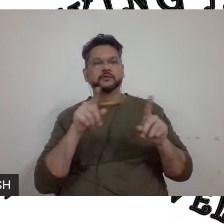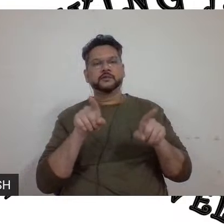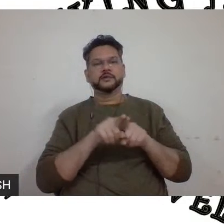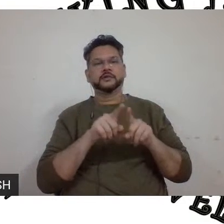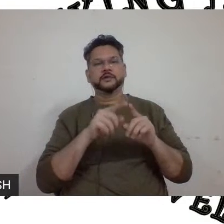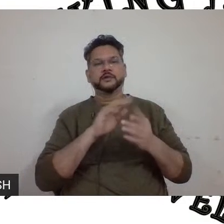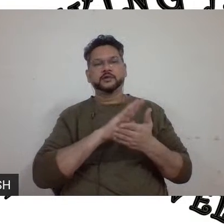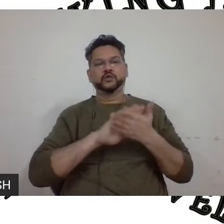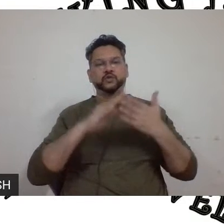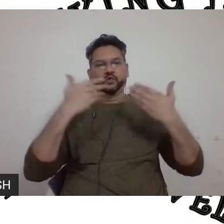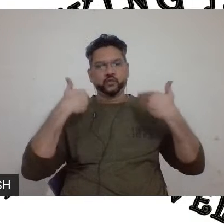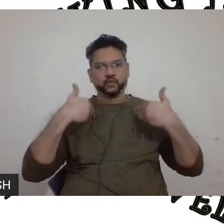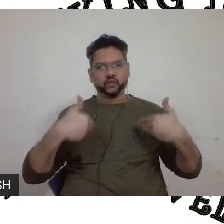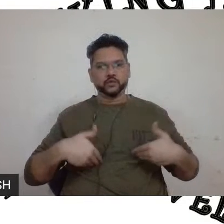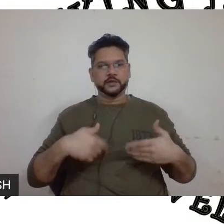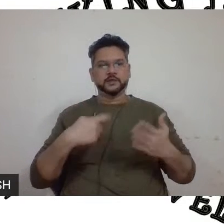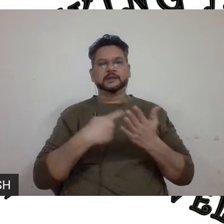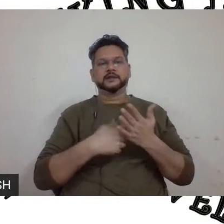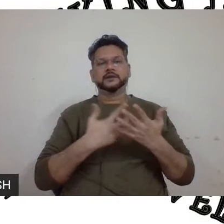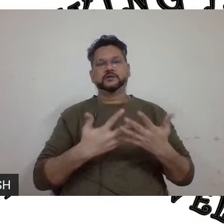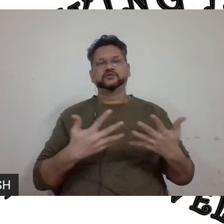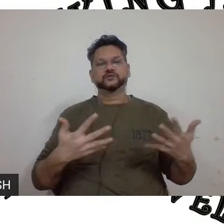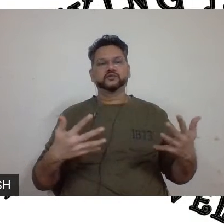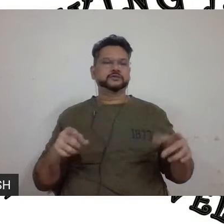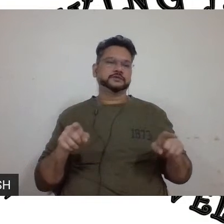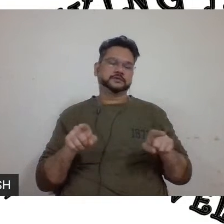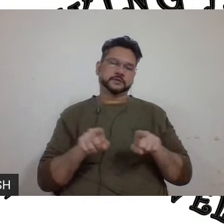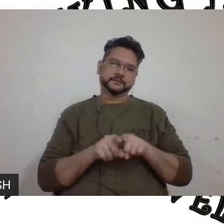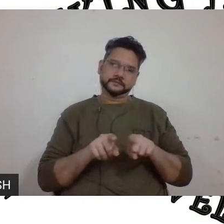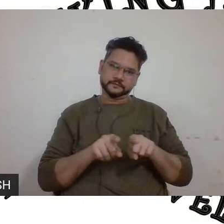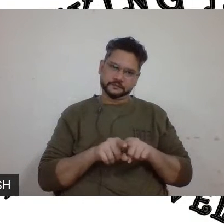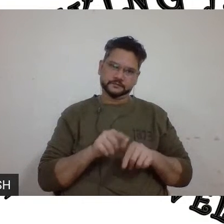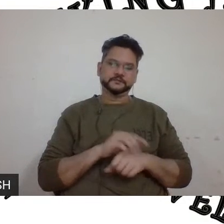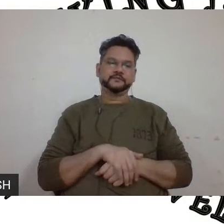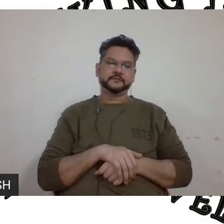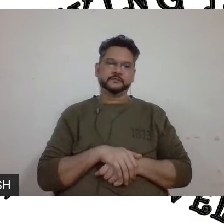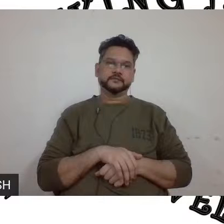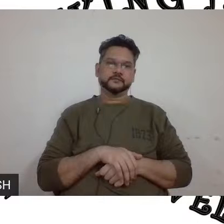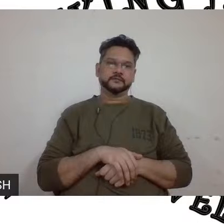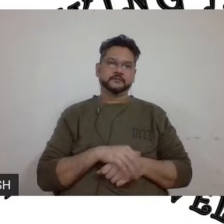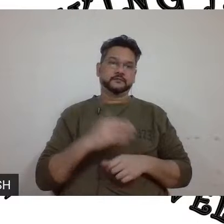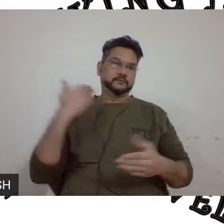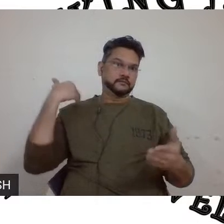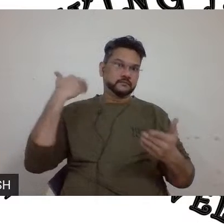And since then, right now, that is near about 14 years,